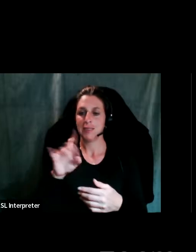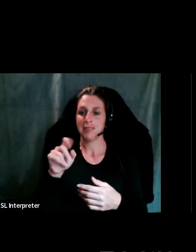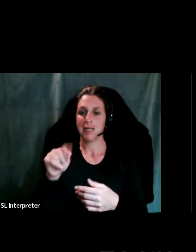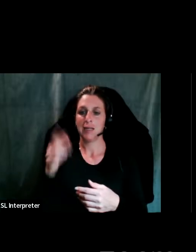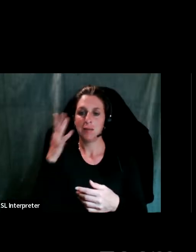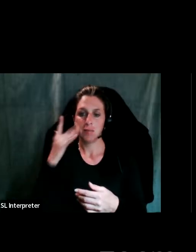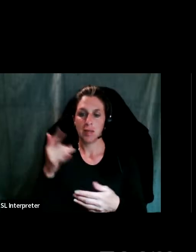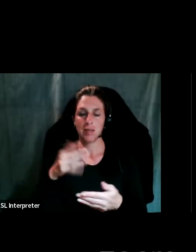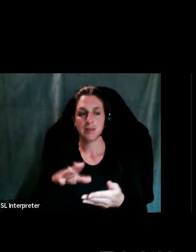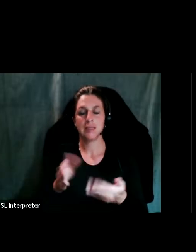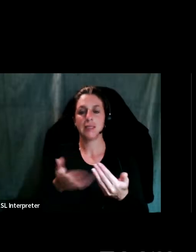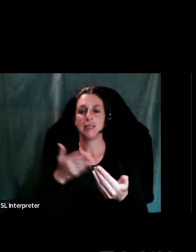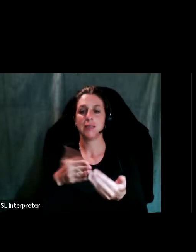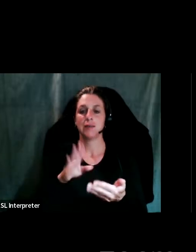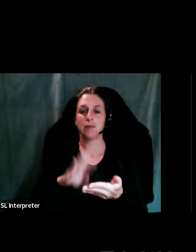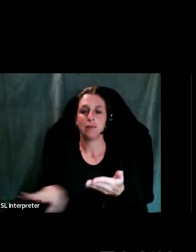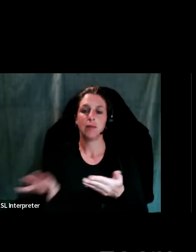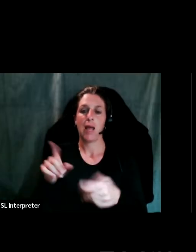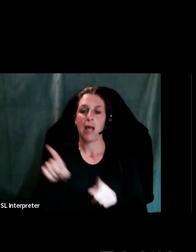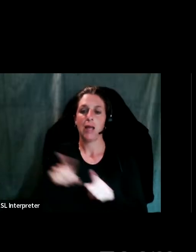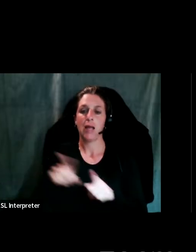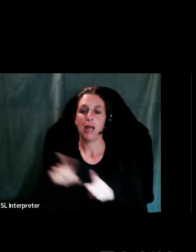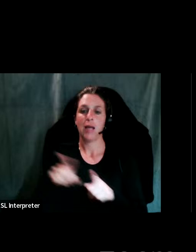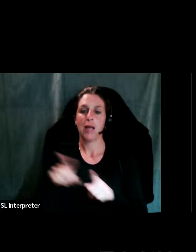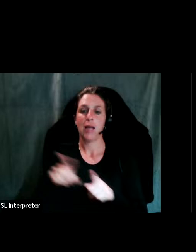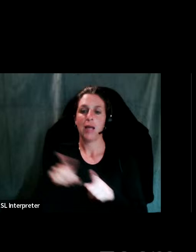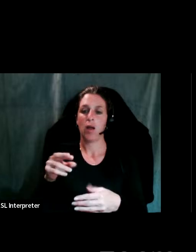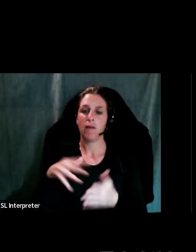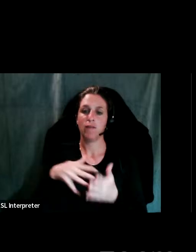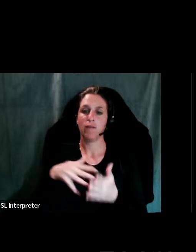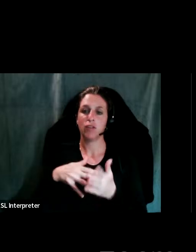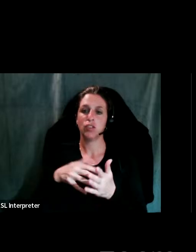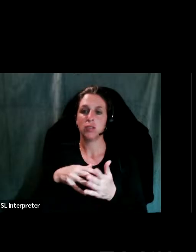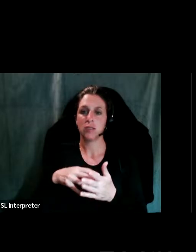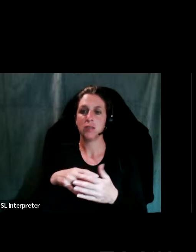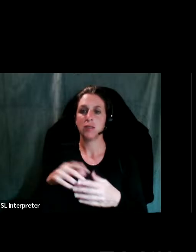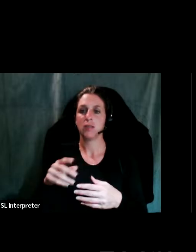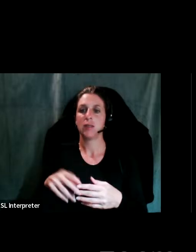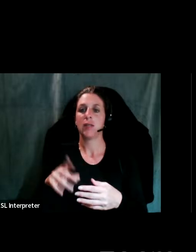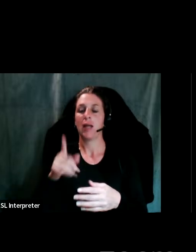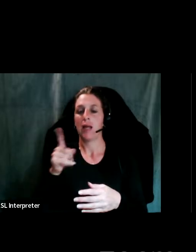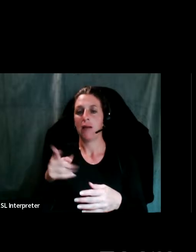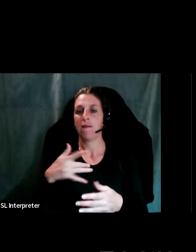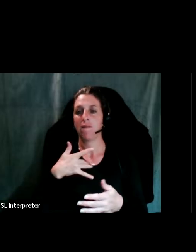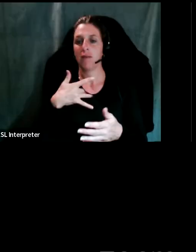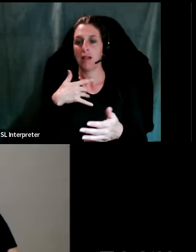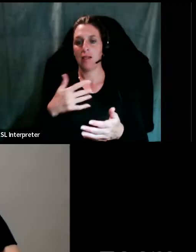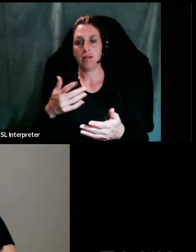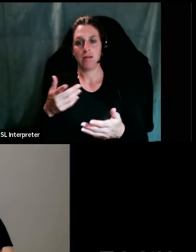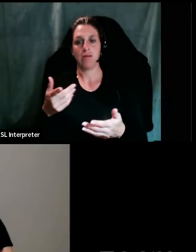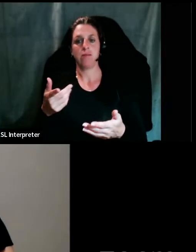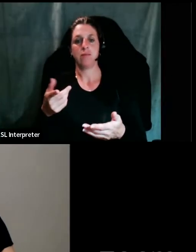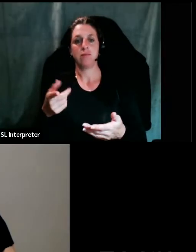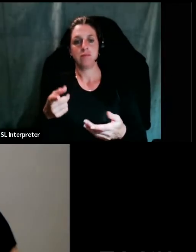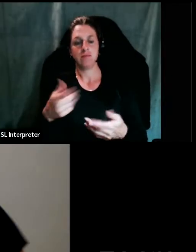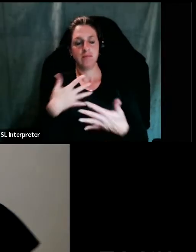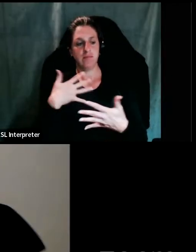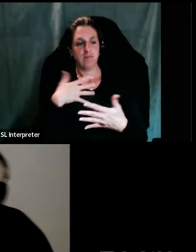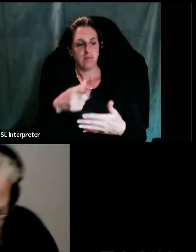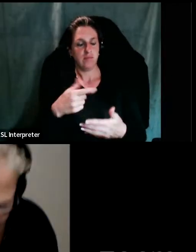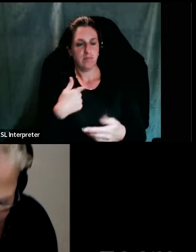as white fragility. Dissenters are intimidated into silence out of fear for being labeled